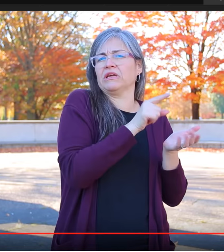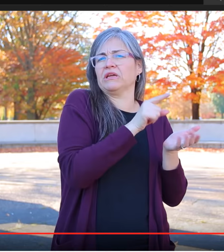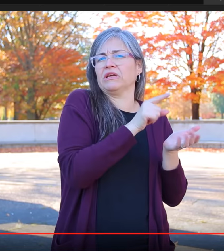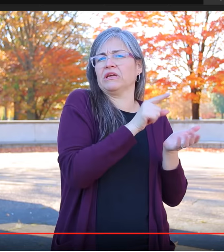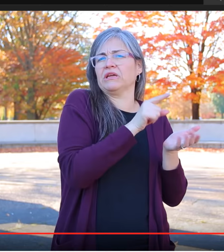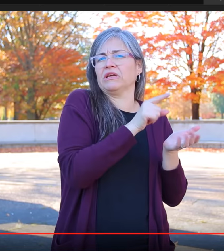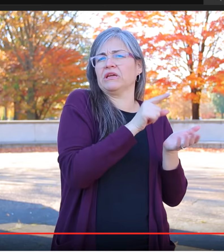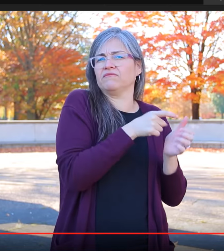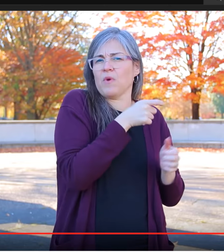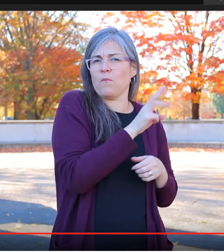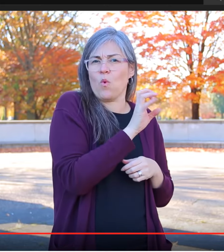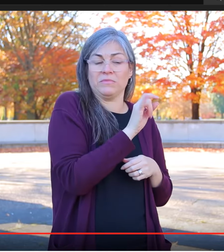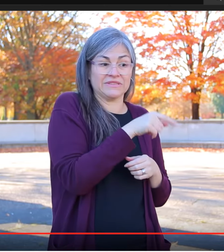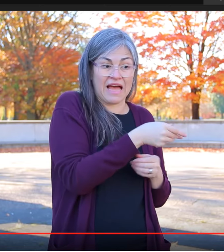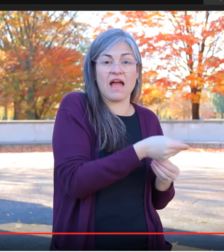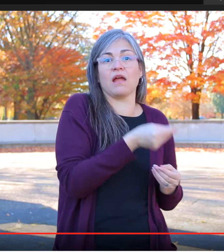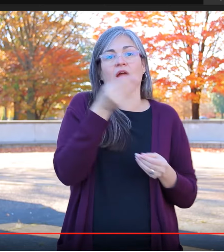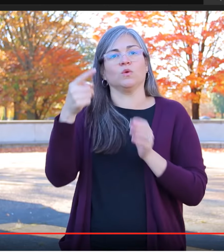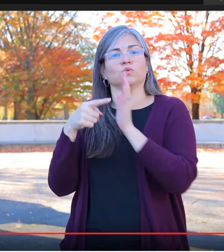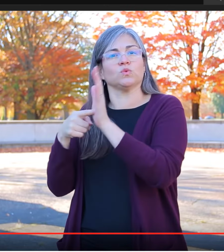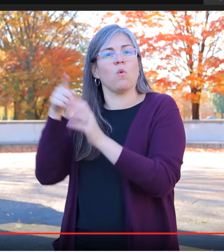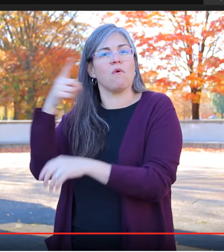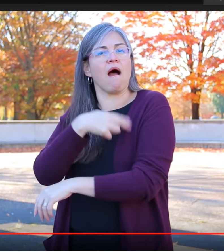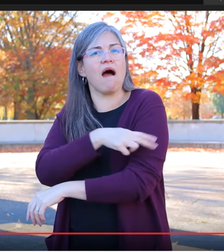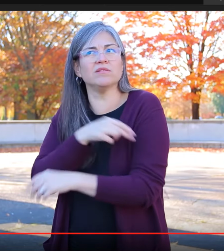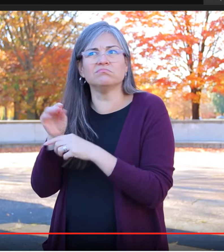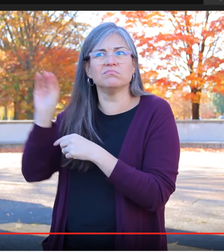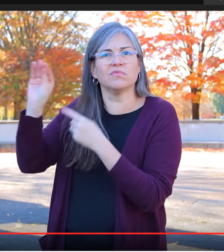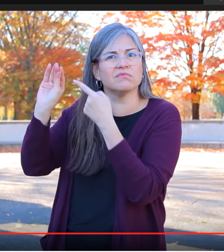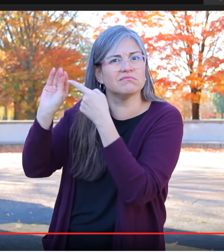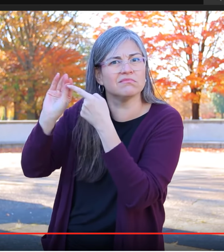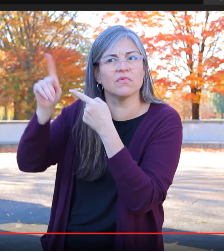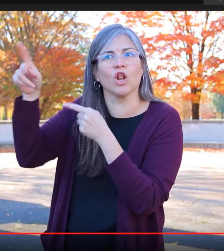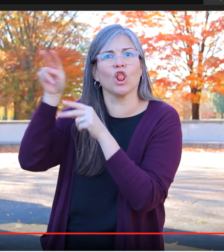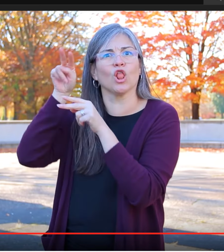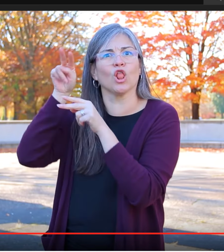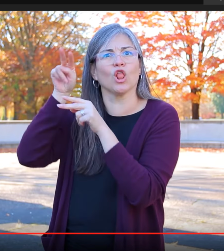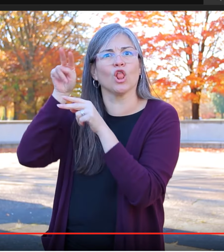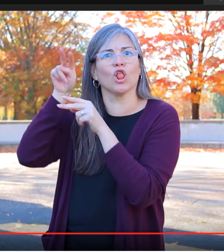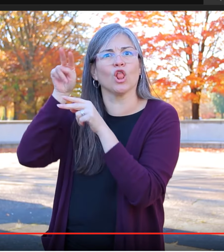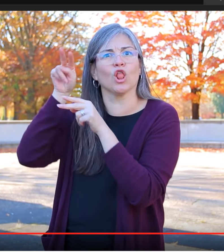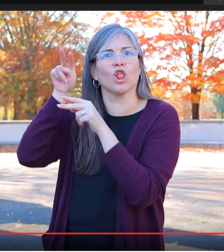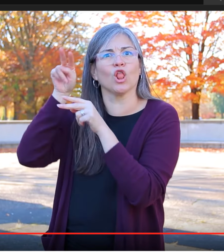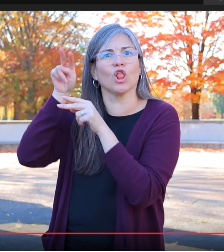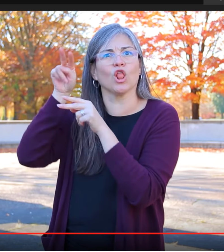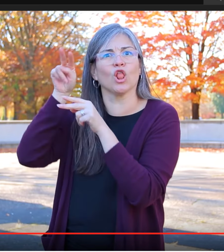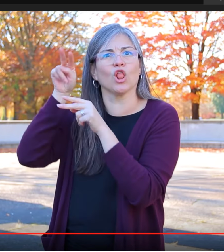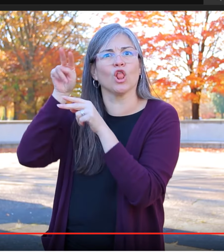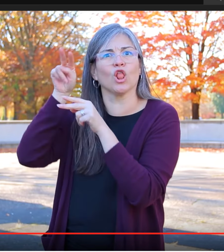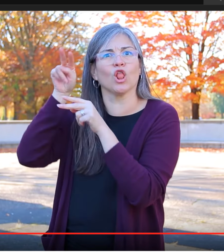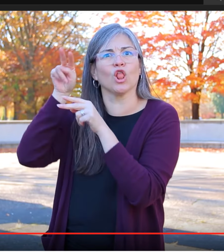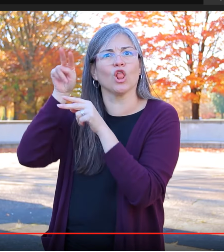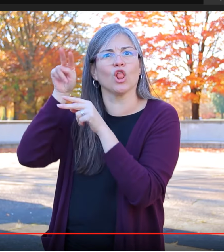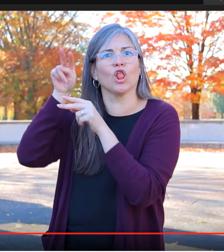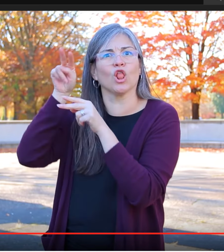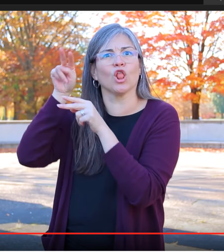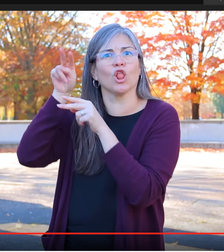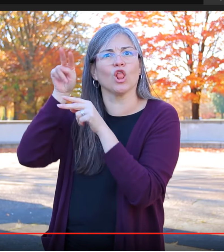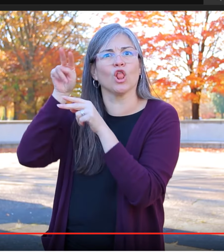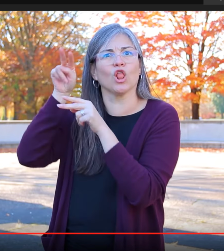print them out from the website to show the hospital, hey, now she's role shifting. She's